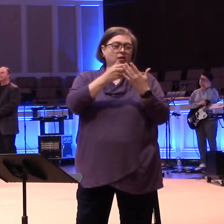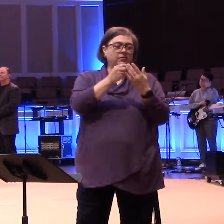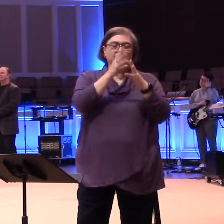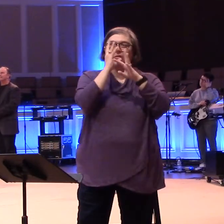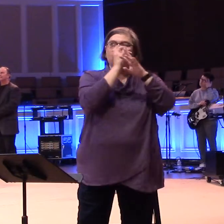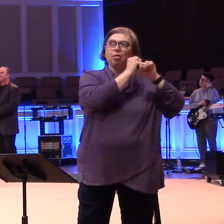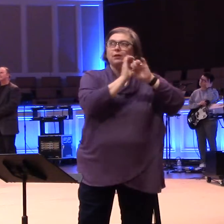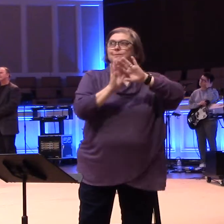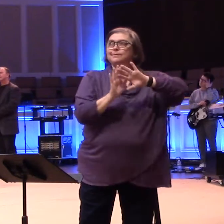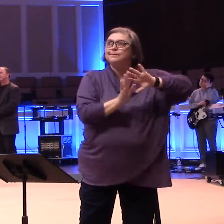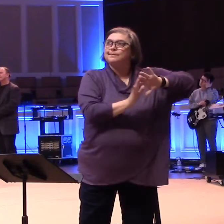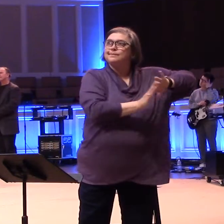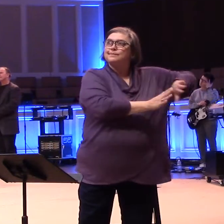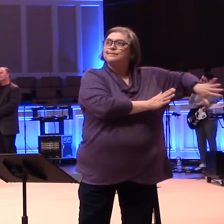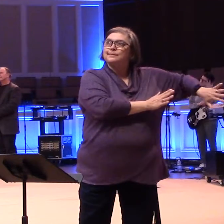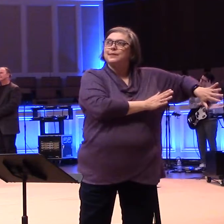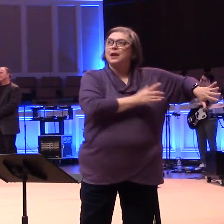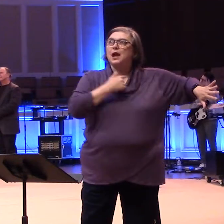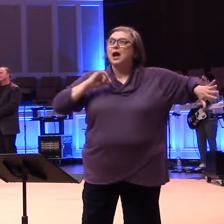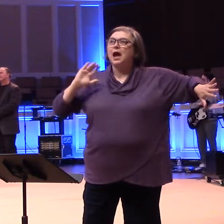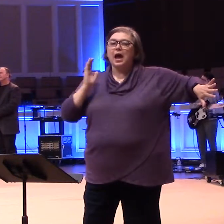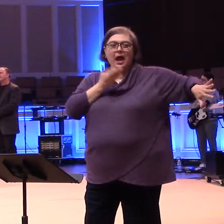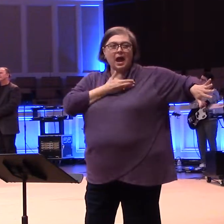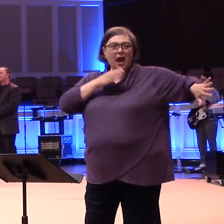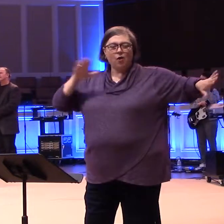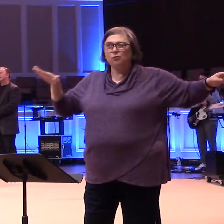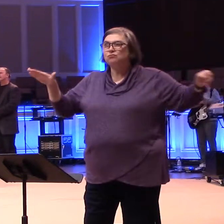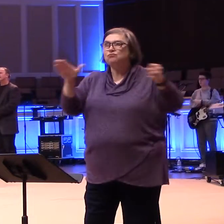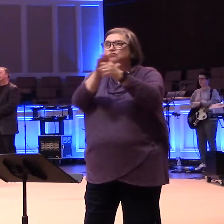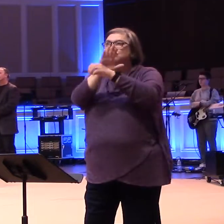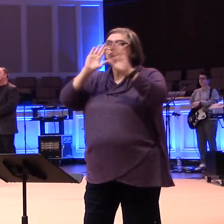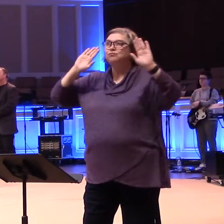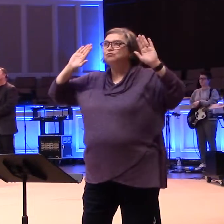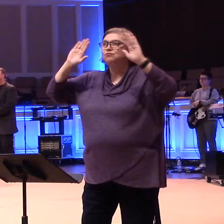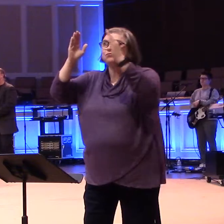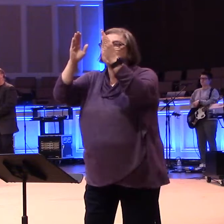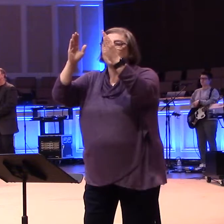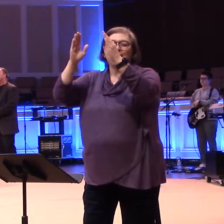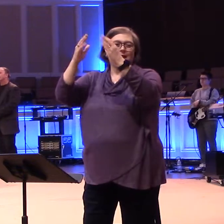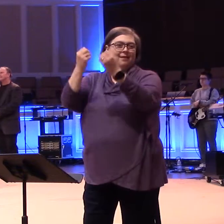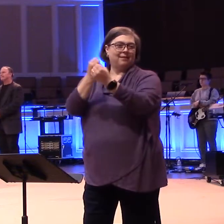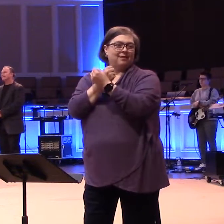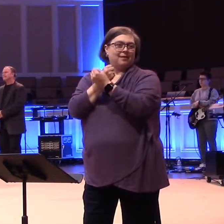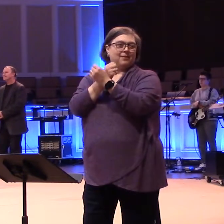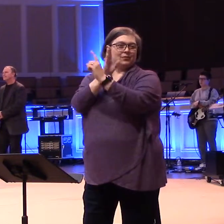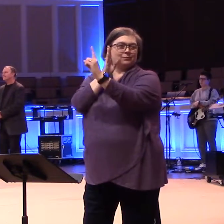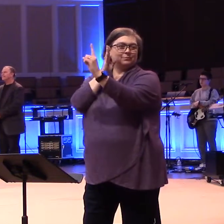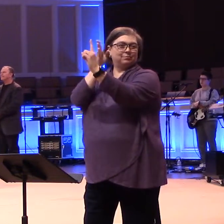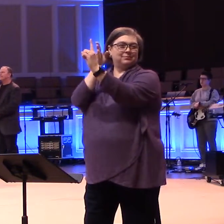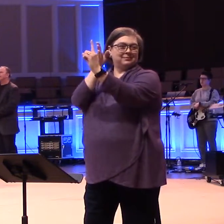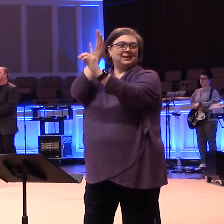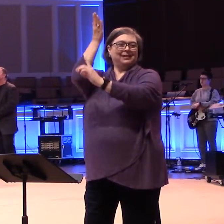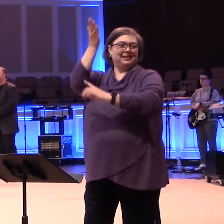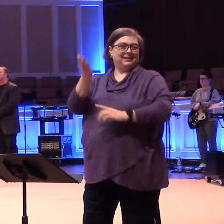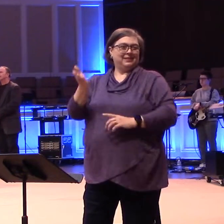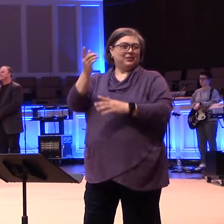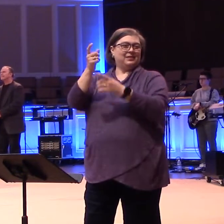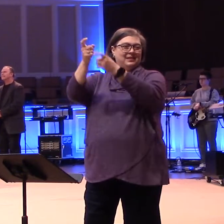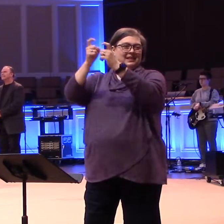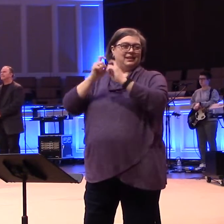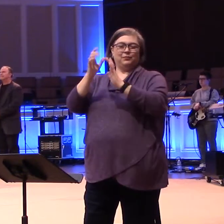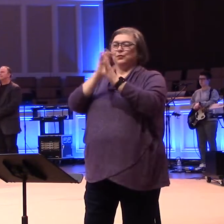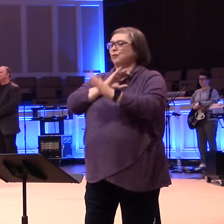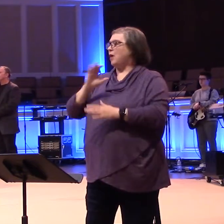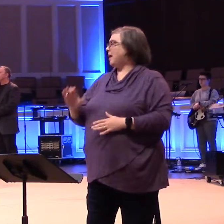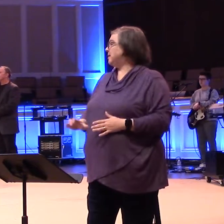to be pushed to the margin so that our entire attention and affection can be directed towards the gift of Christ alone.